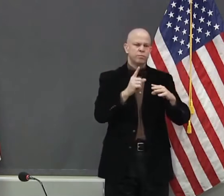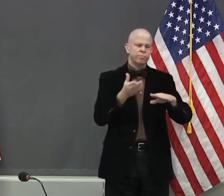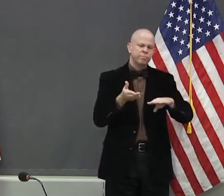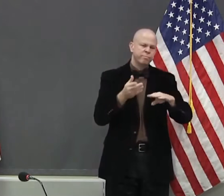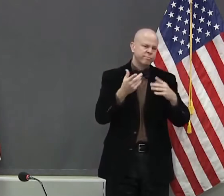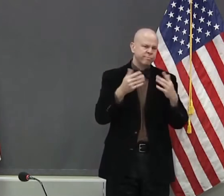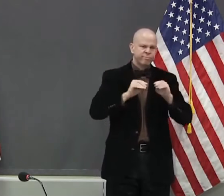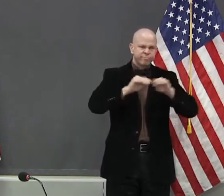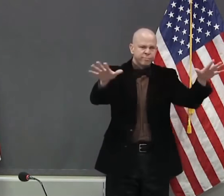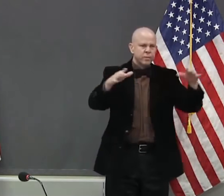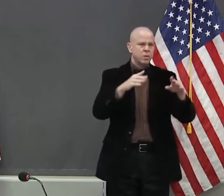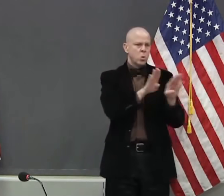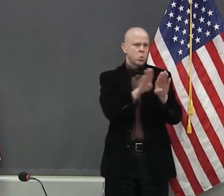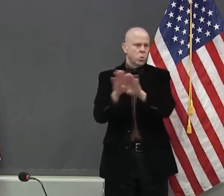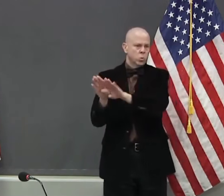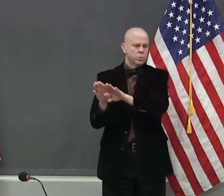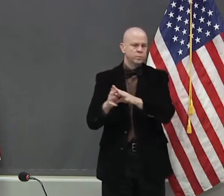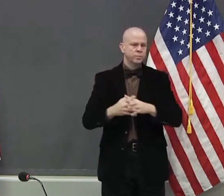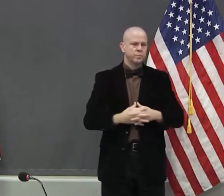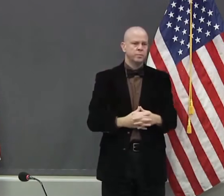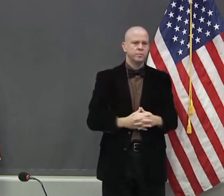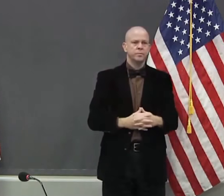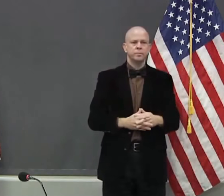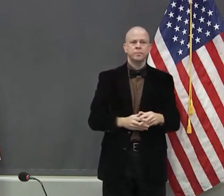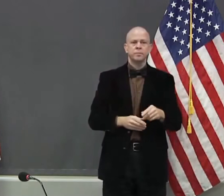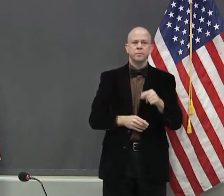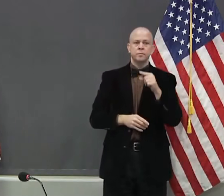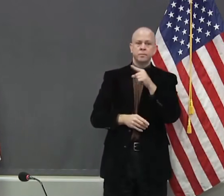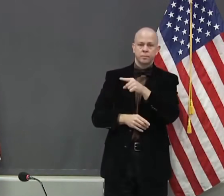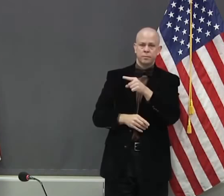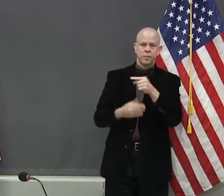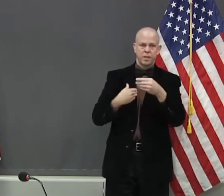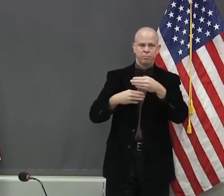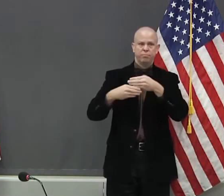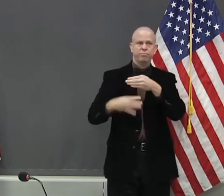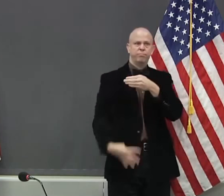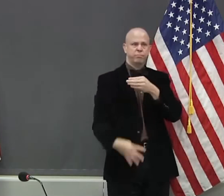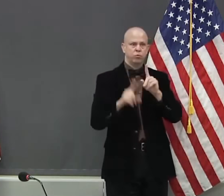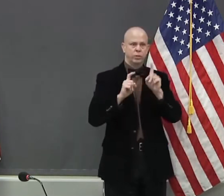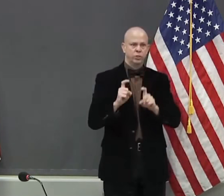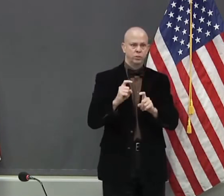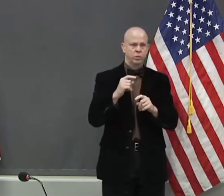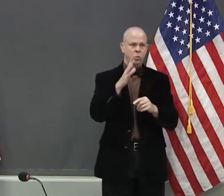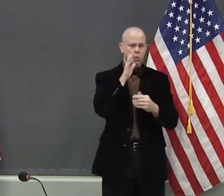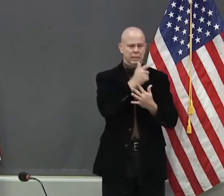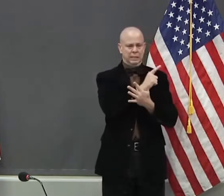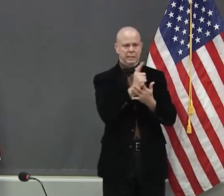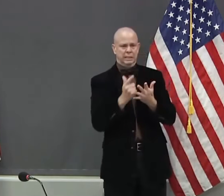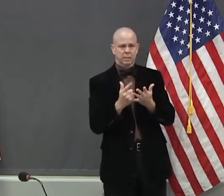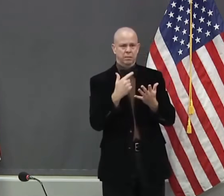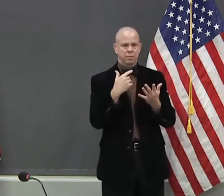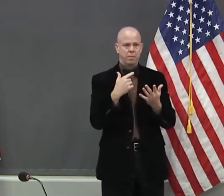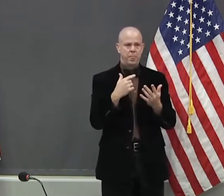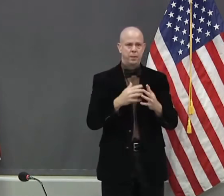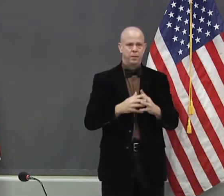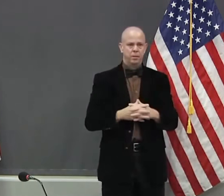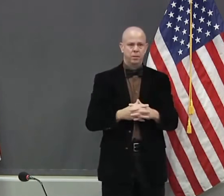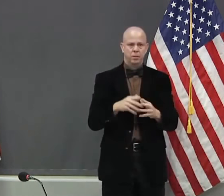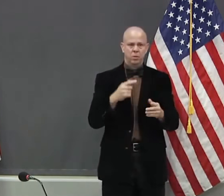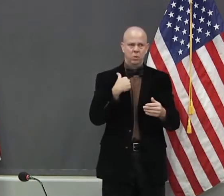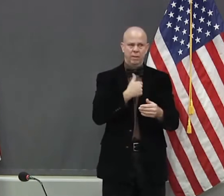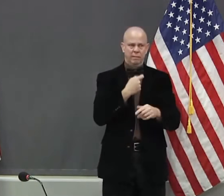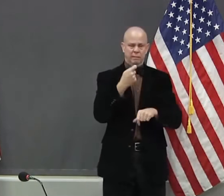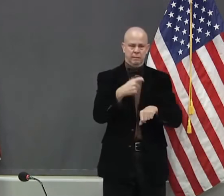Thanks, Aaron. We've got quite a few questions in the queue still, so we'll try and get through them. We have just a little bit of time left. We'll go next to